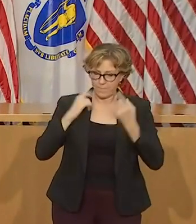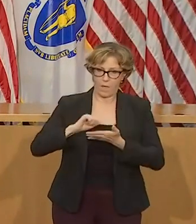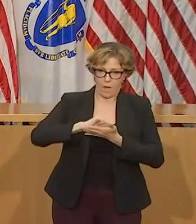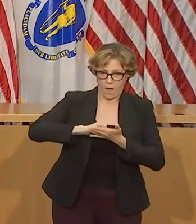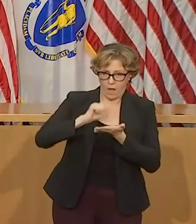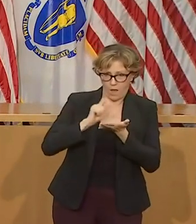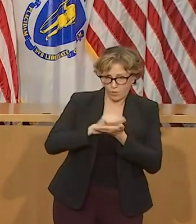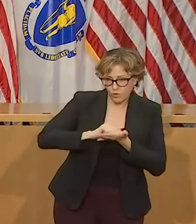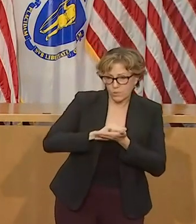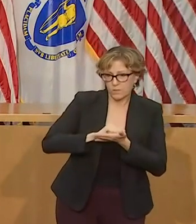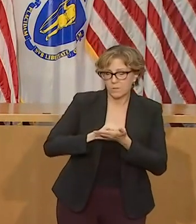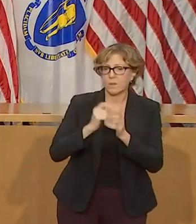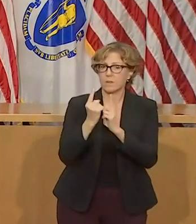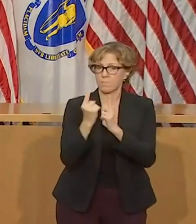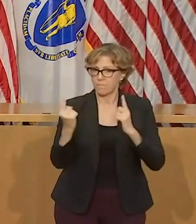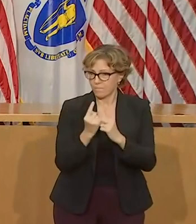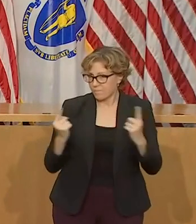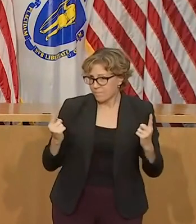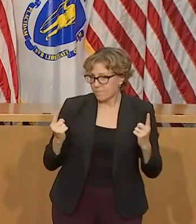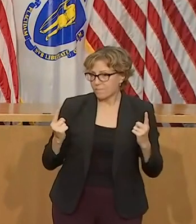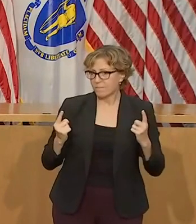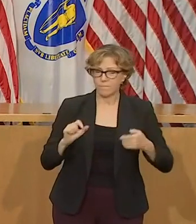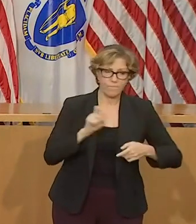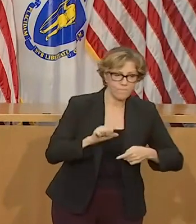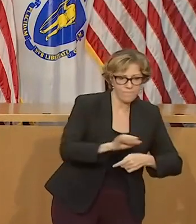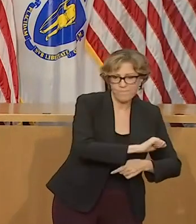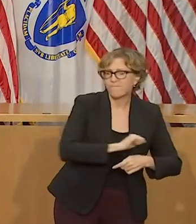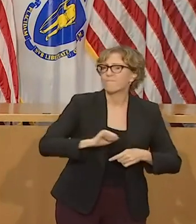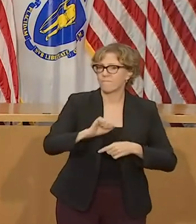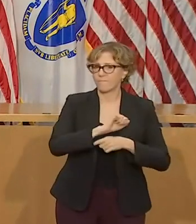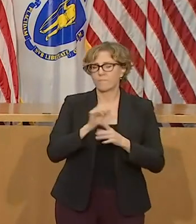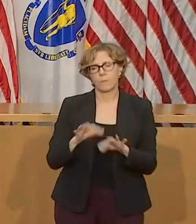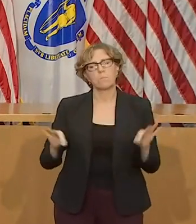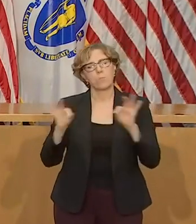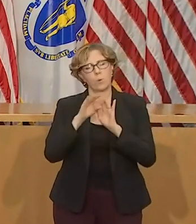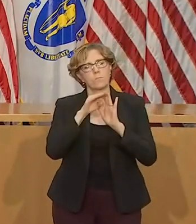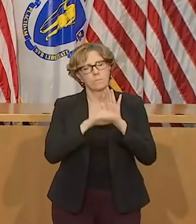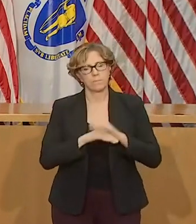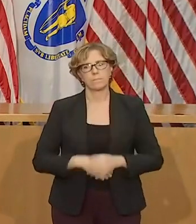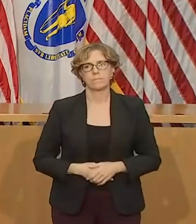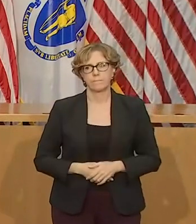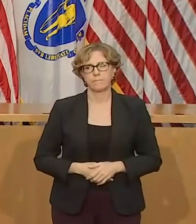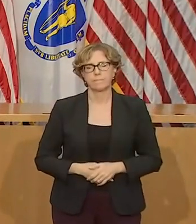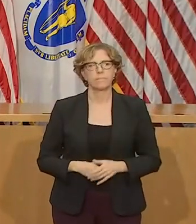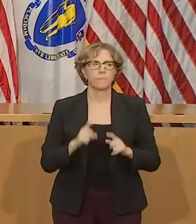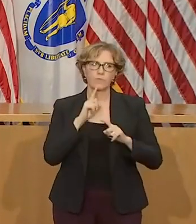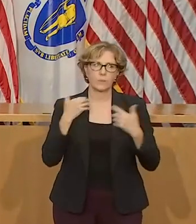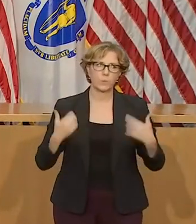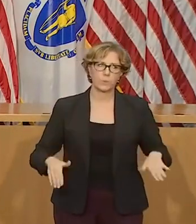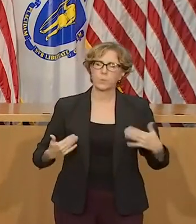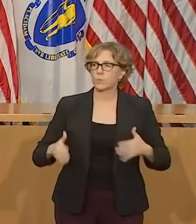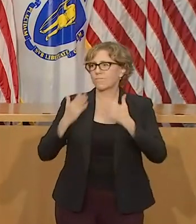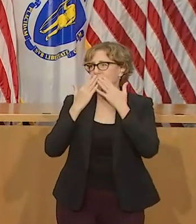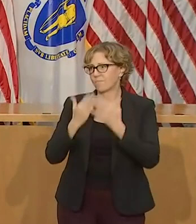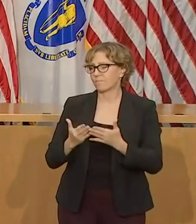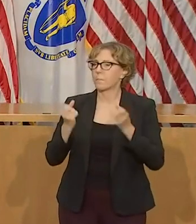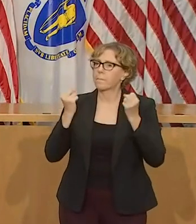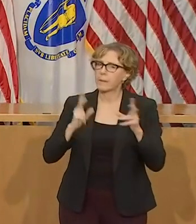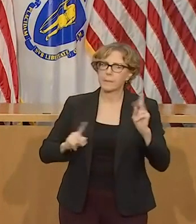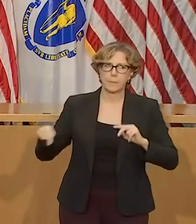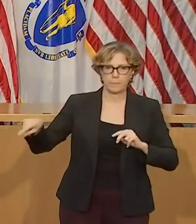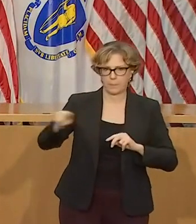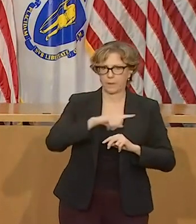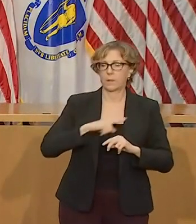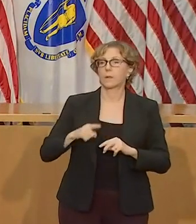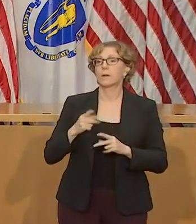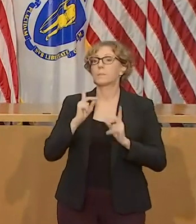distance. We are enormously grateful for the efforts and cooperation and strong spirit our residents, our employers, and our colleagues